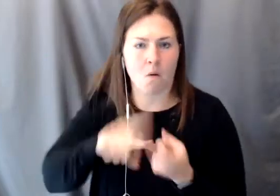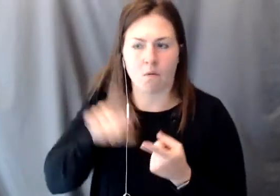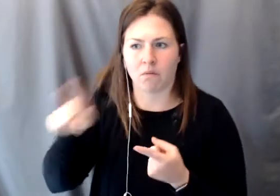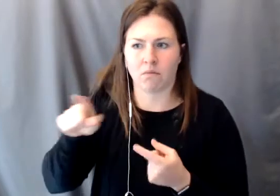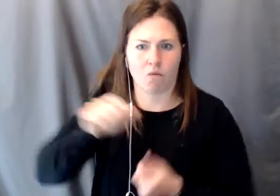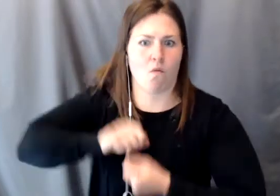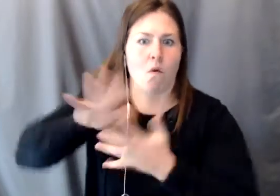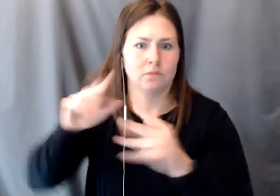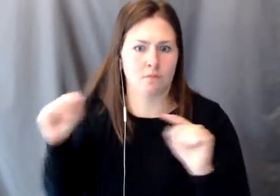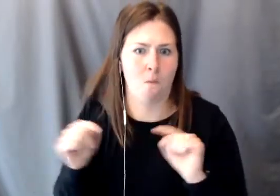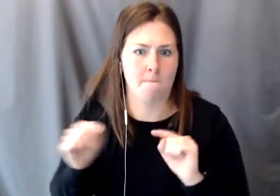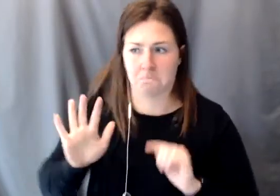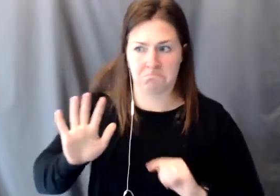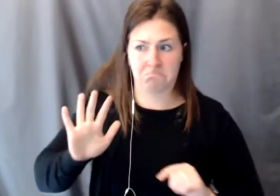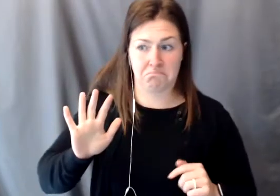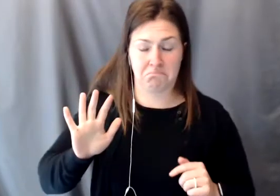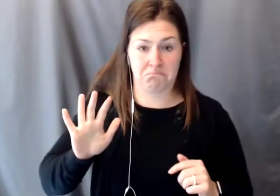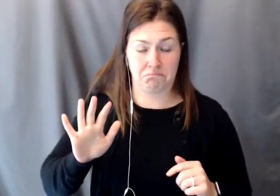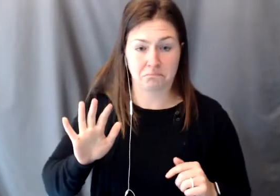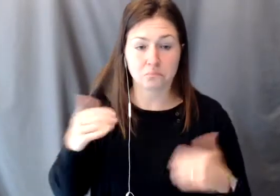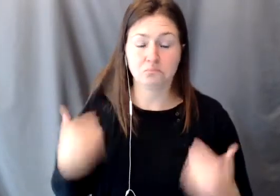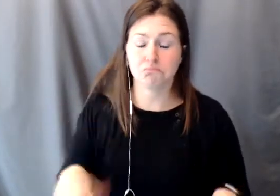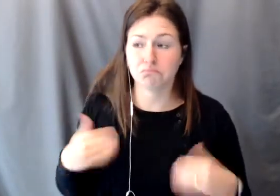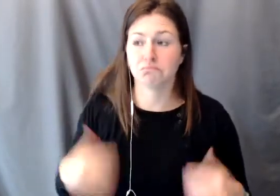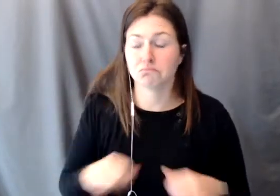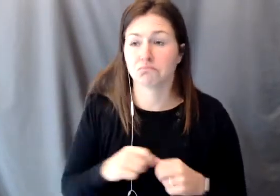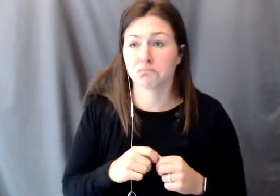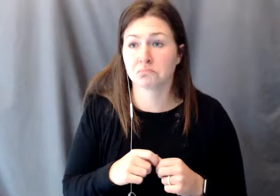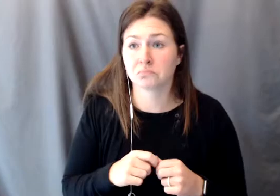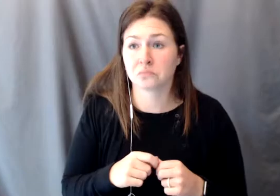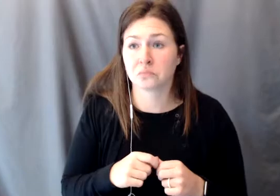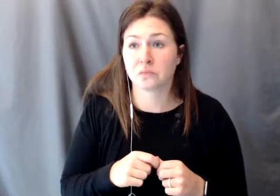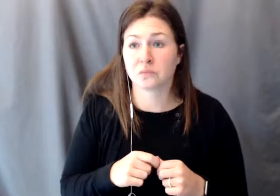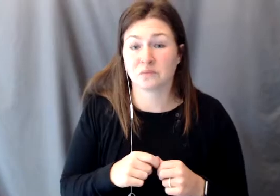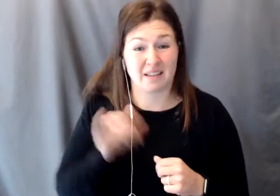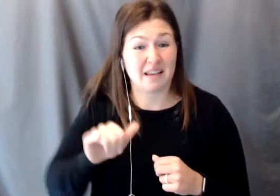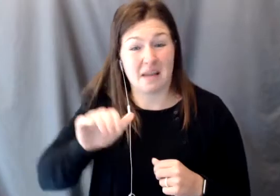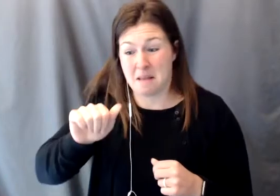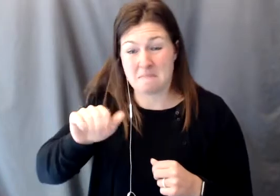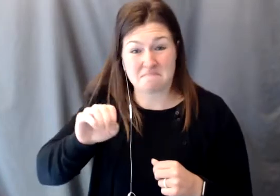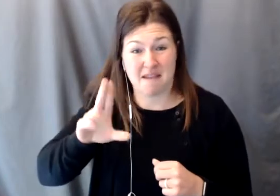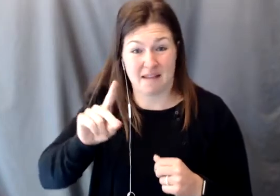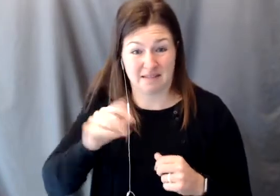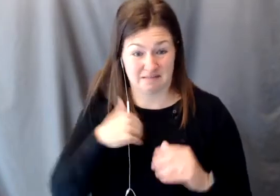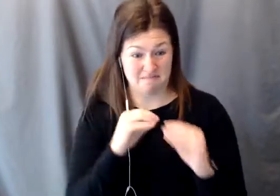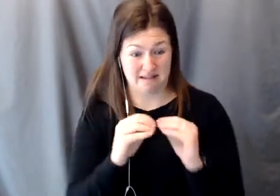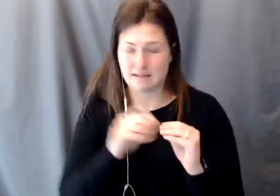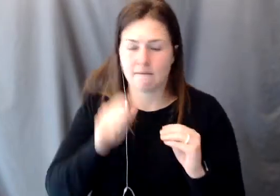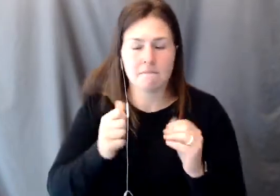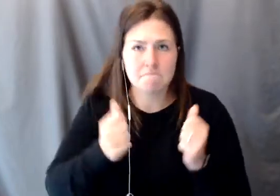so, you know, I had a lot of amends to make that weren't direct. They were they were direct